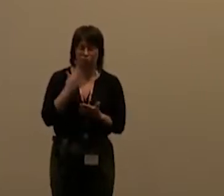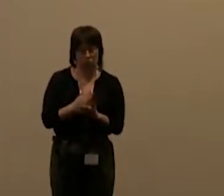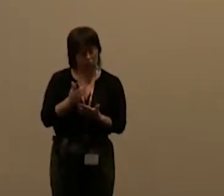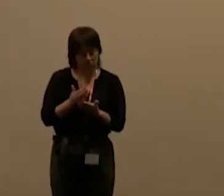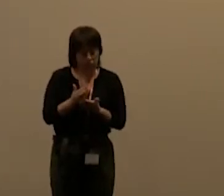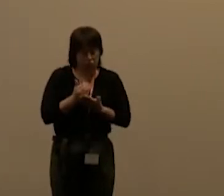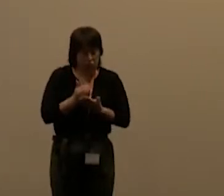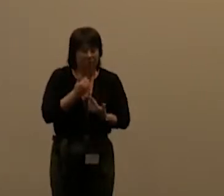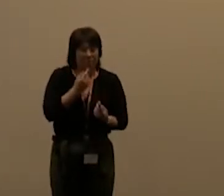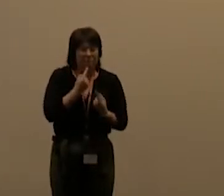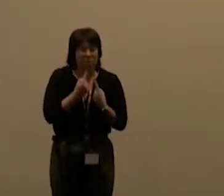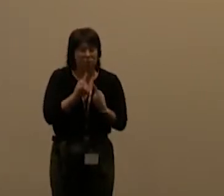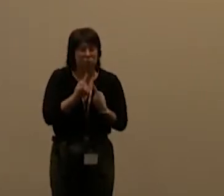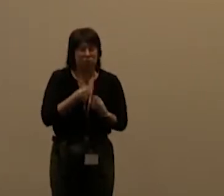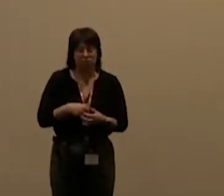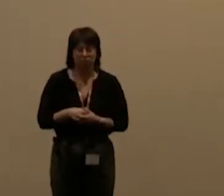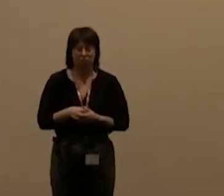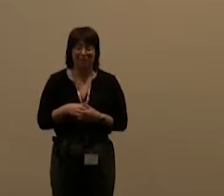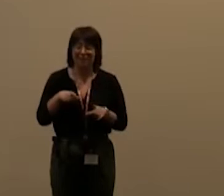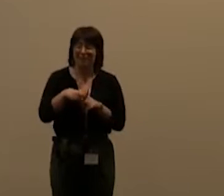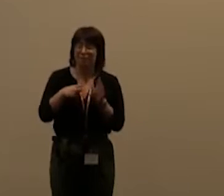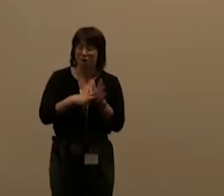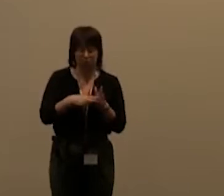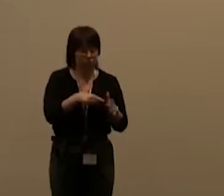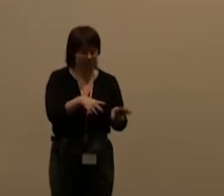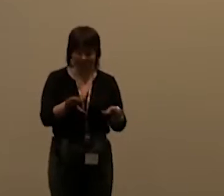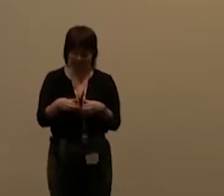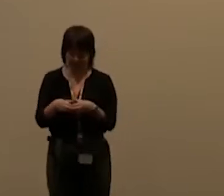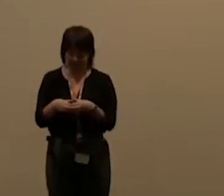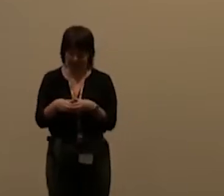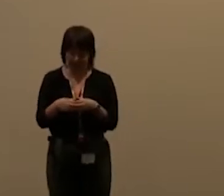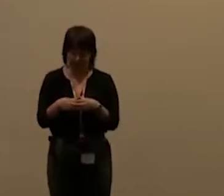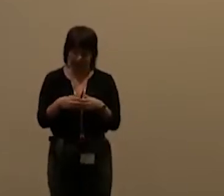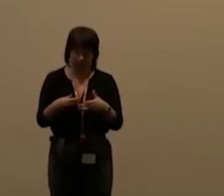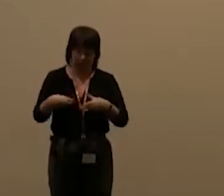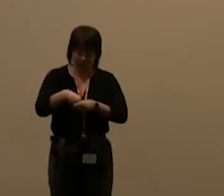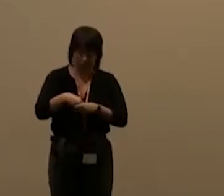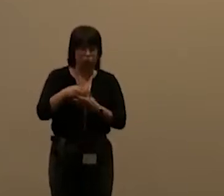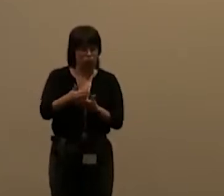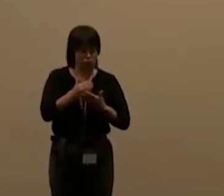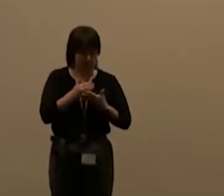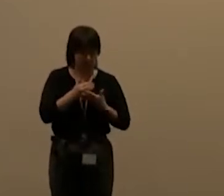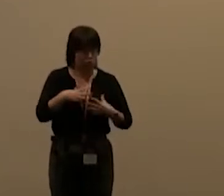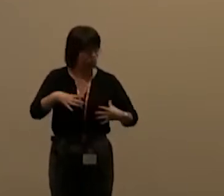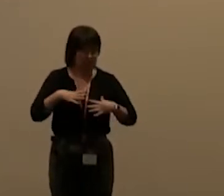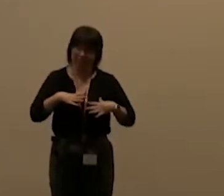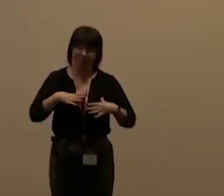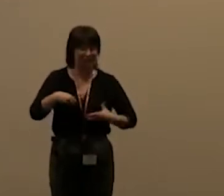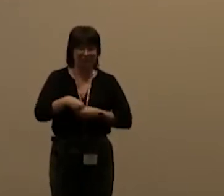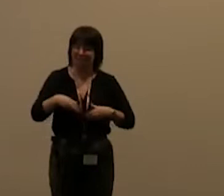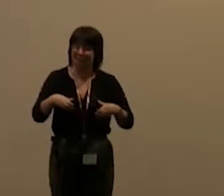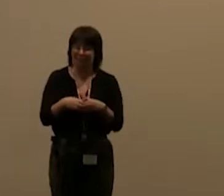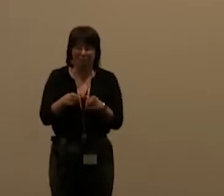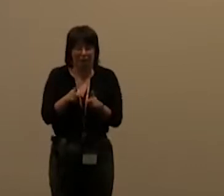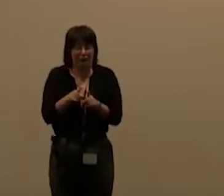can secure it and that it's governable. So with Dataverse for Teams, it has the enterprise-grade security already included within Teams. So it kind